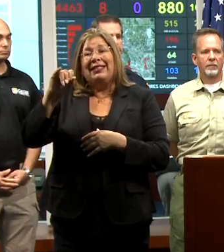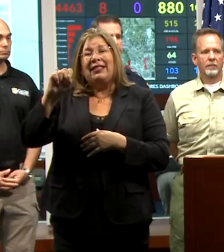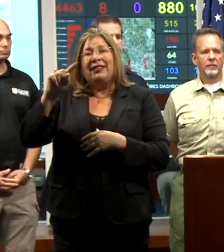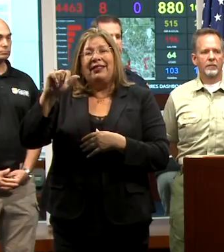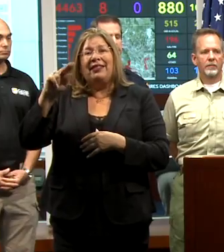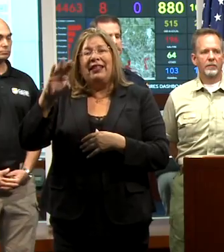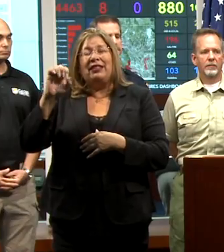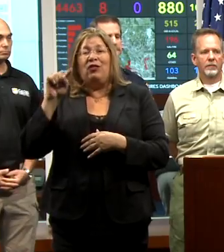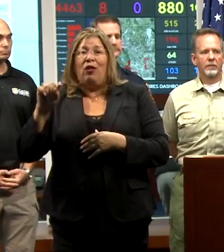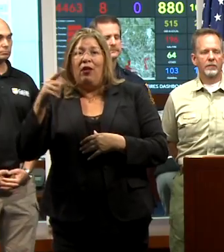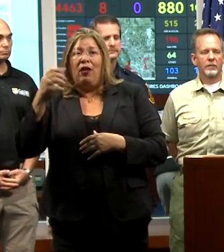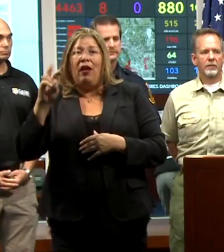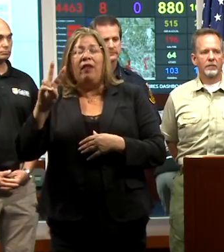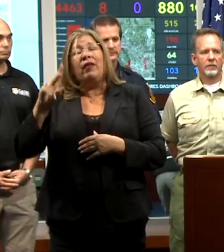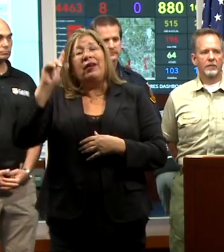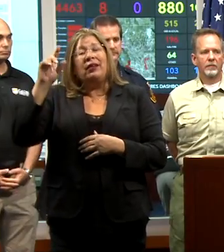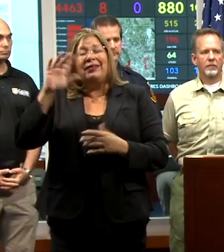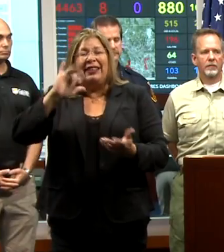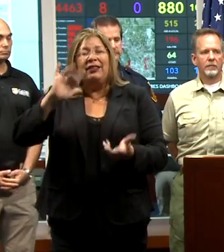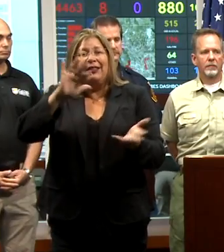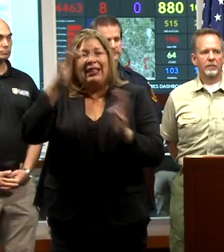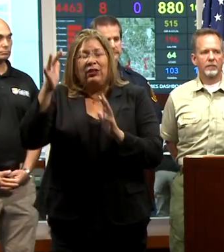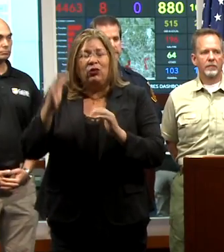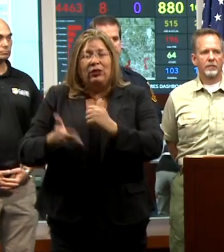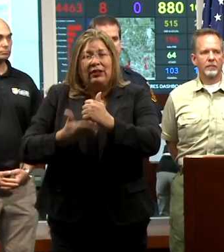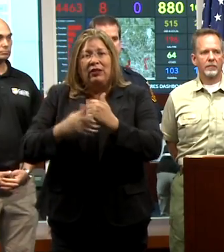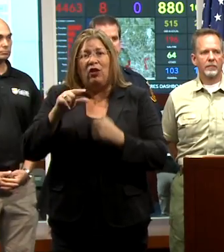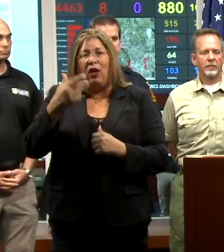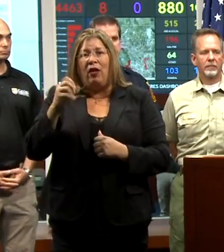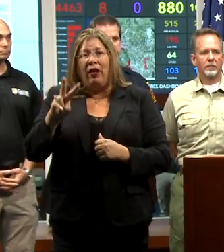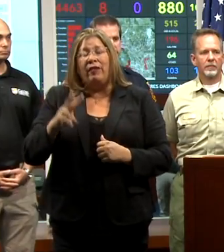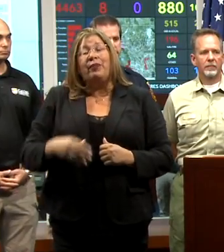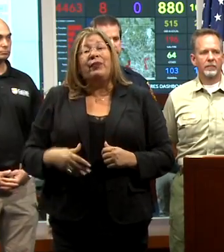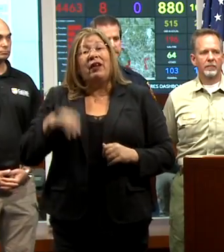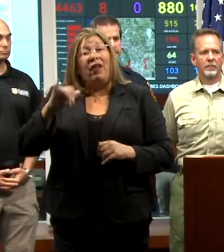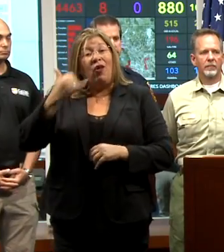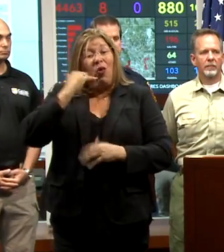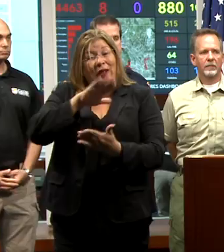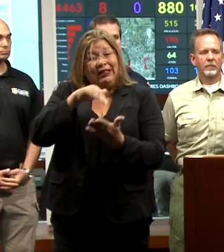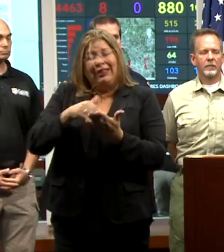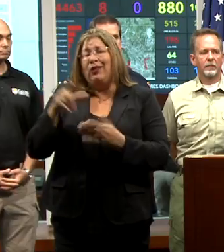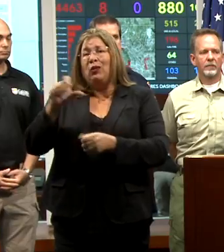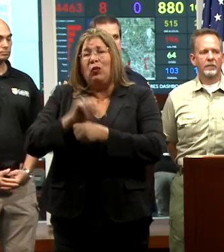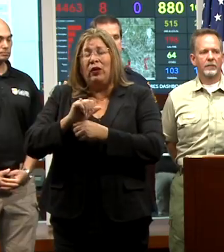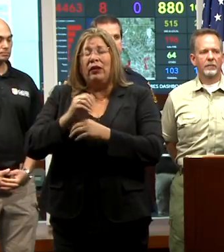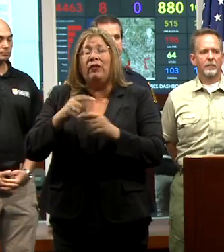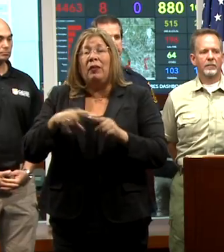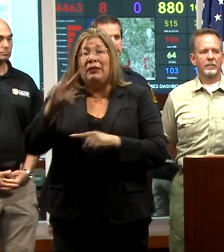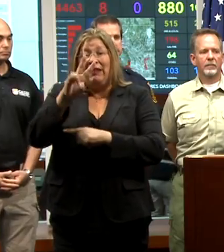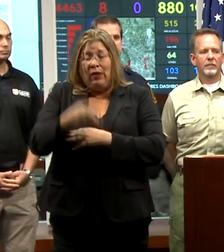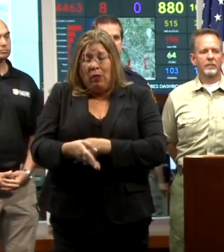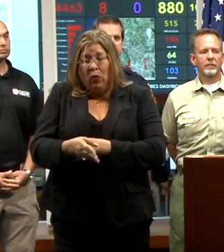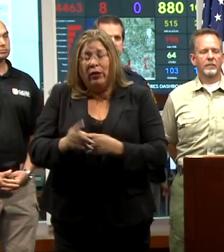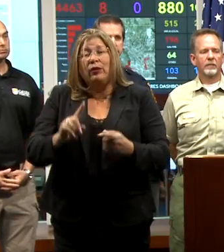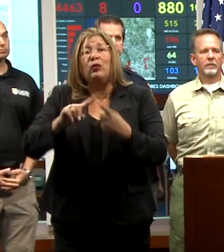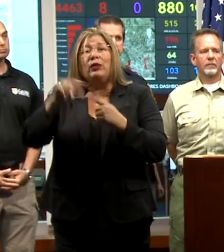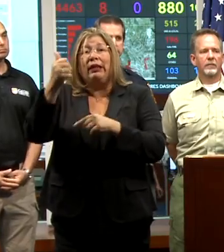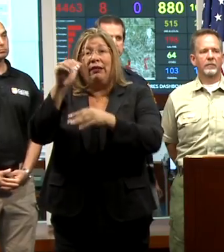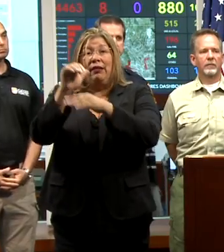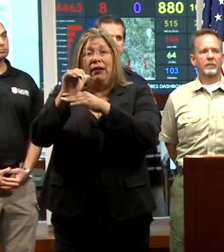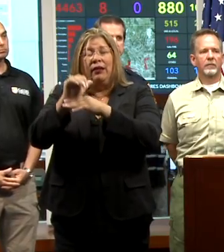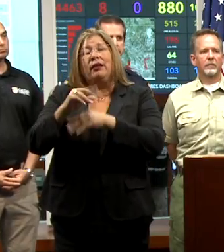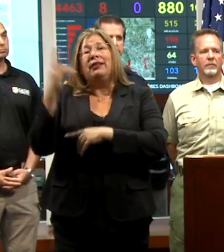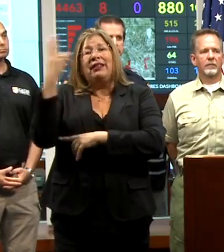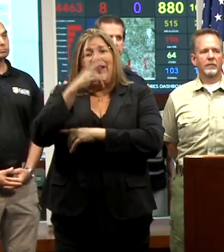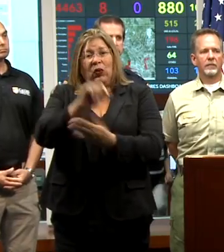disasterassistance.gov. We also have call centers operating from 7 in the morning until 10 p.m.